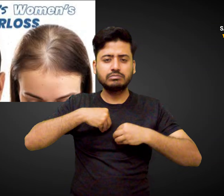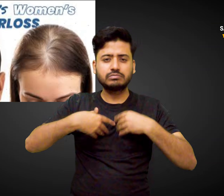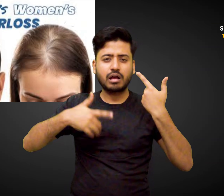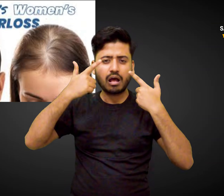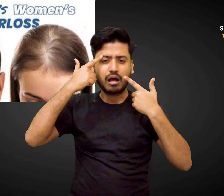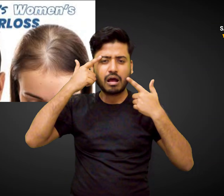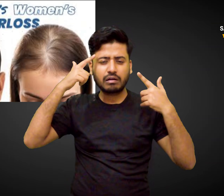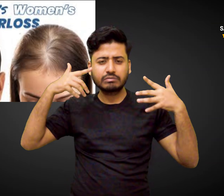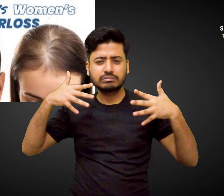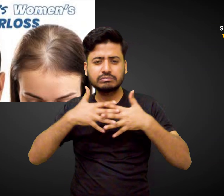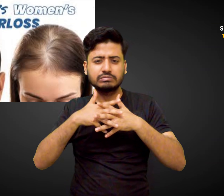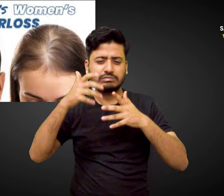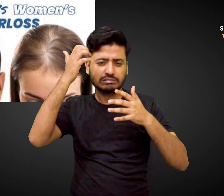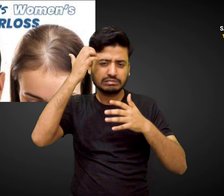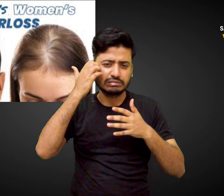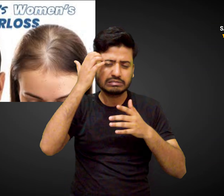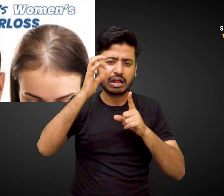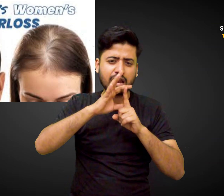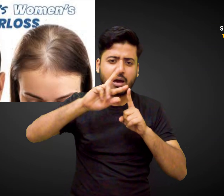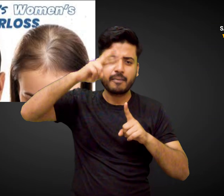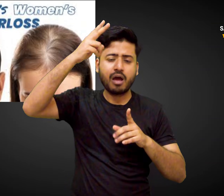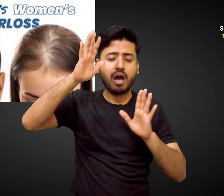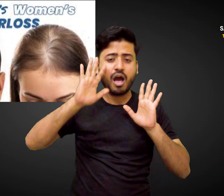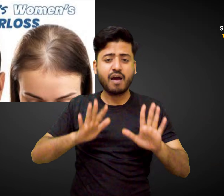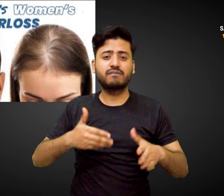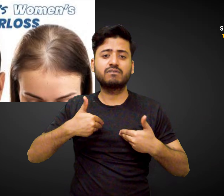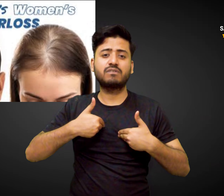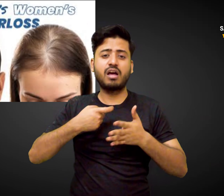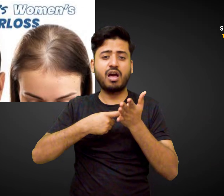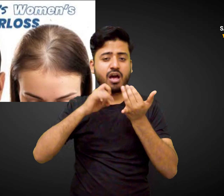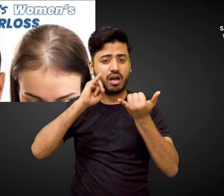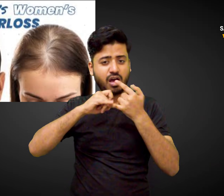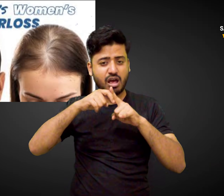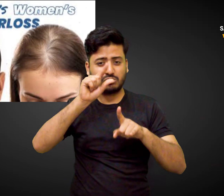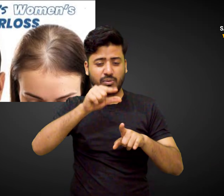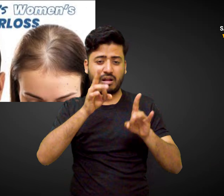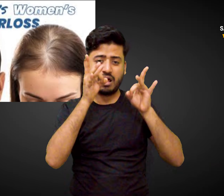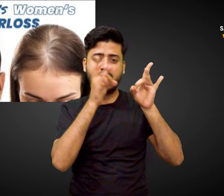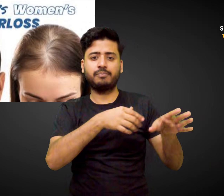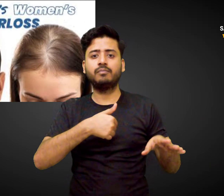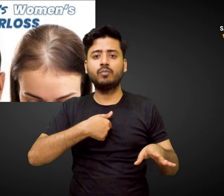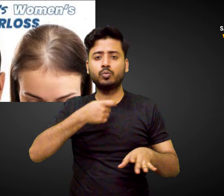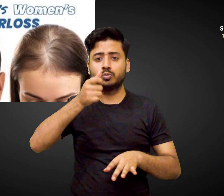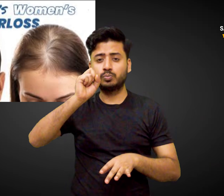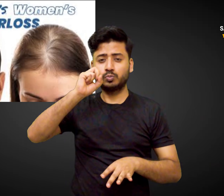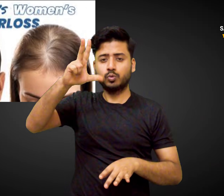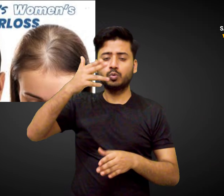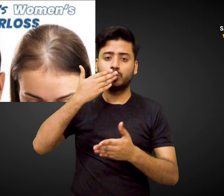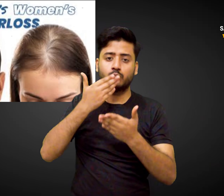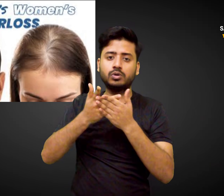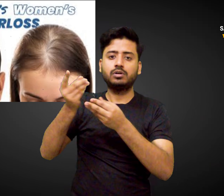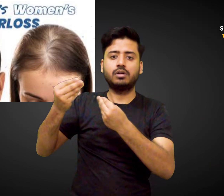air circulation and reduce sweat buildup. Avoid synthetic materials that can create a hot, moist